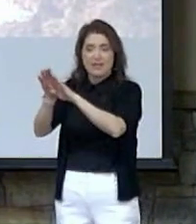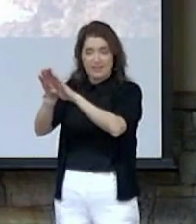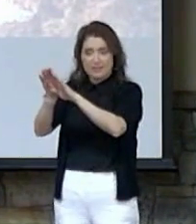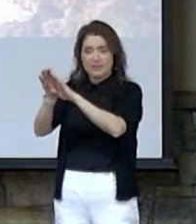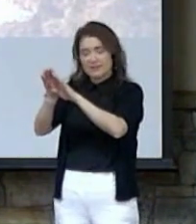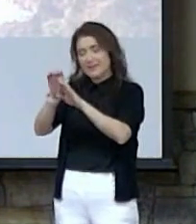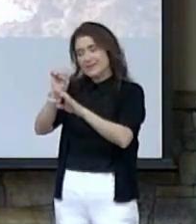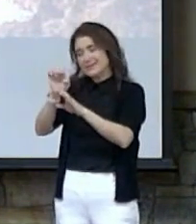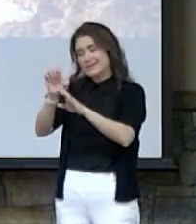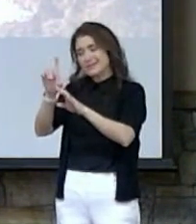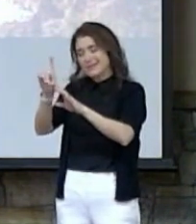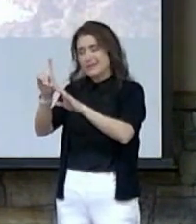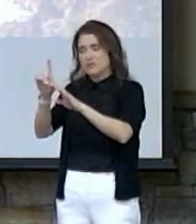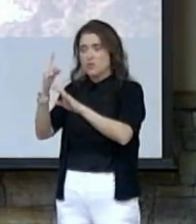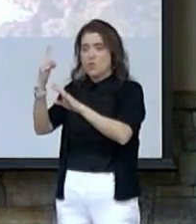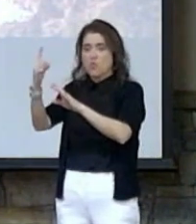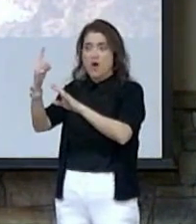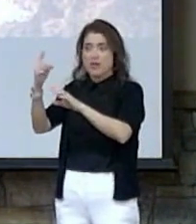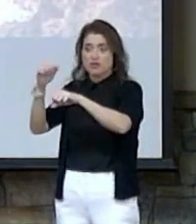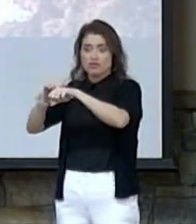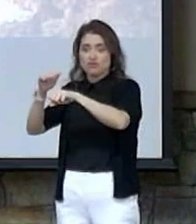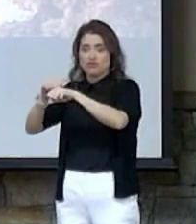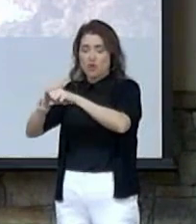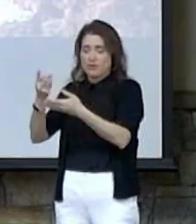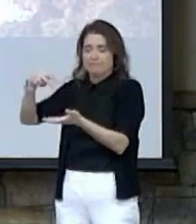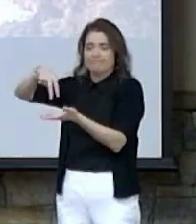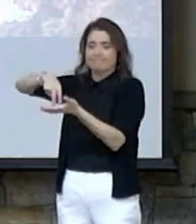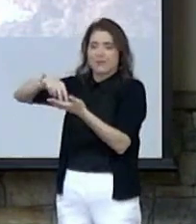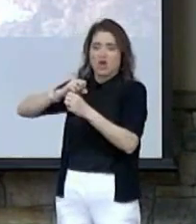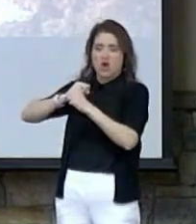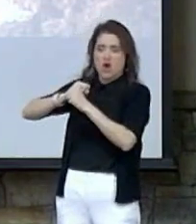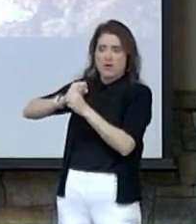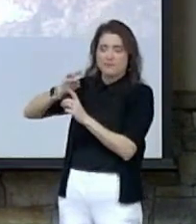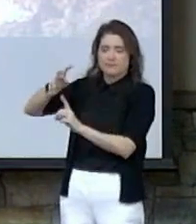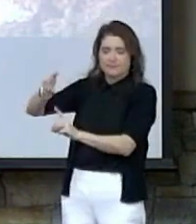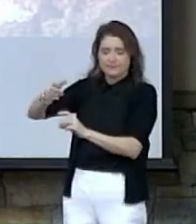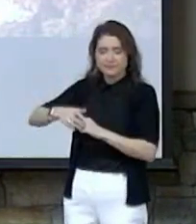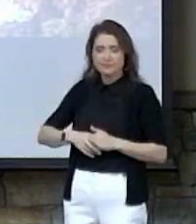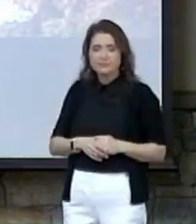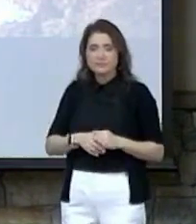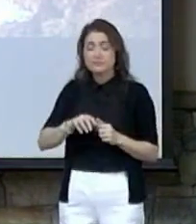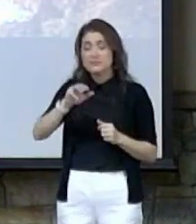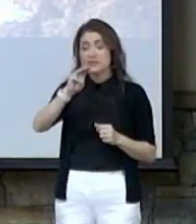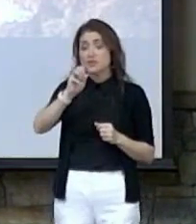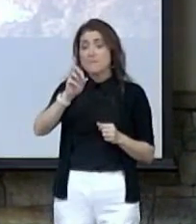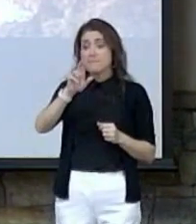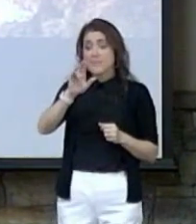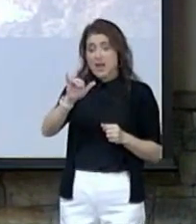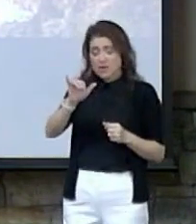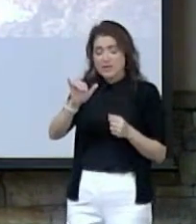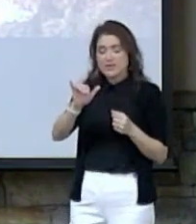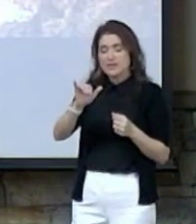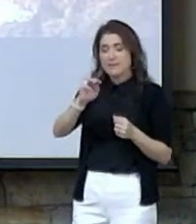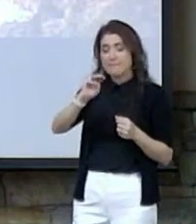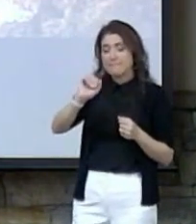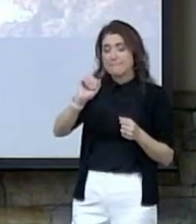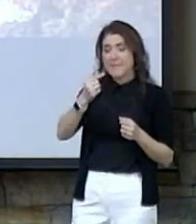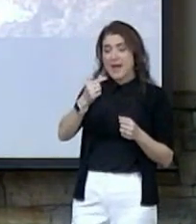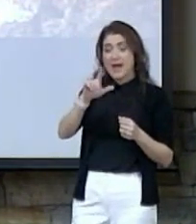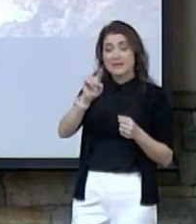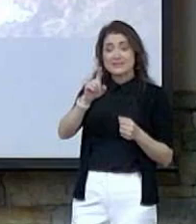guard. Now after the Sabbath, toward the dawn of the first day of the week, Mary Magdalene and the other Mary went to see the